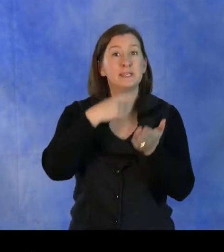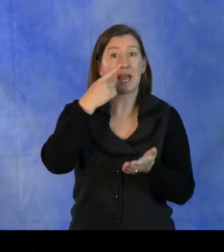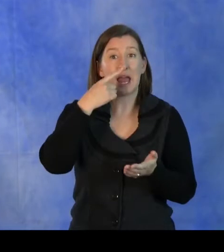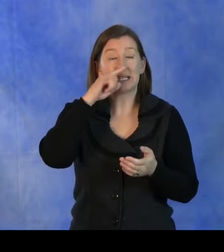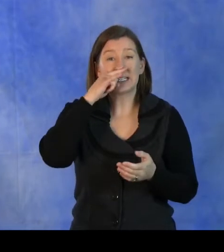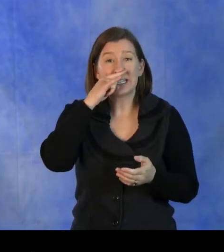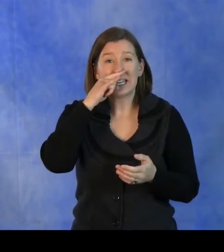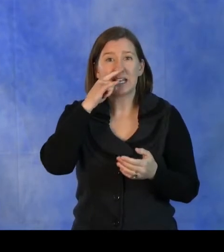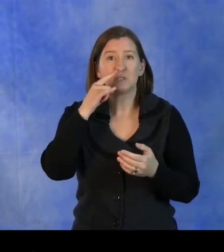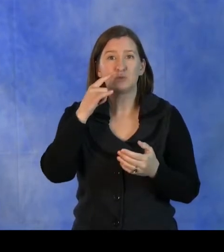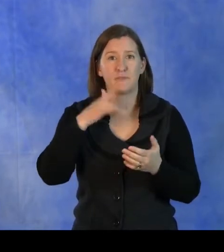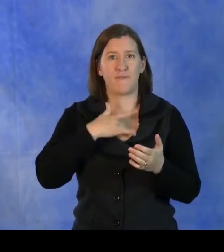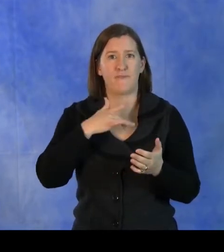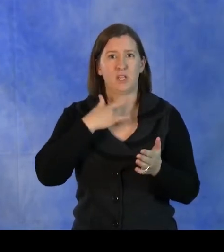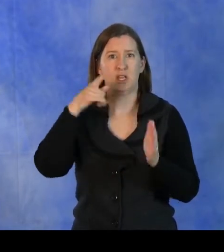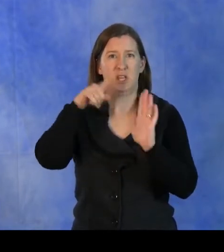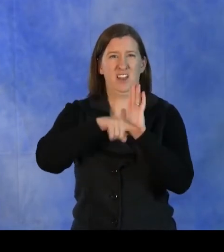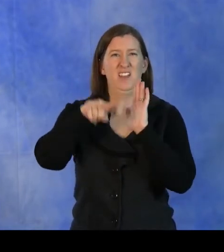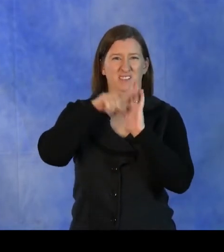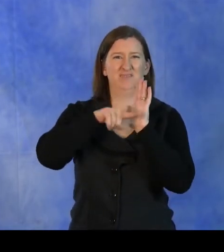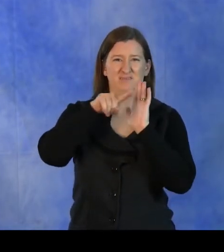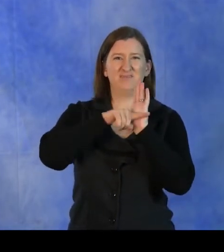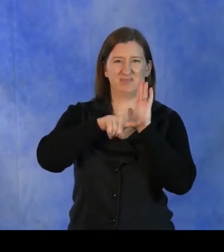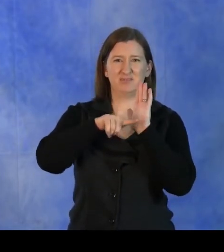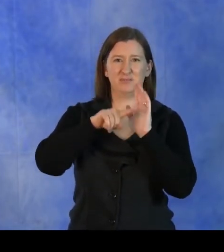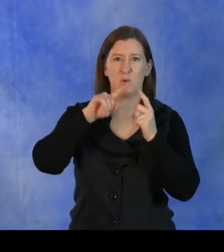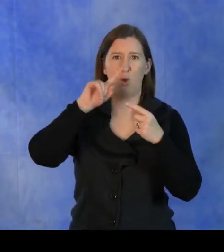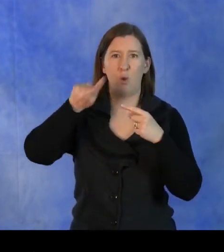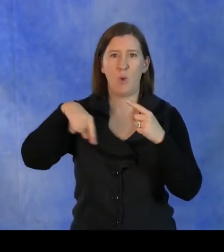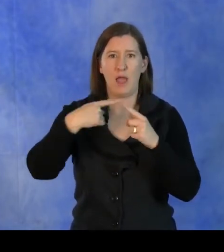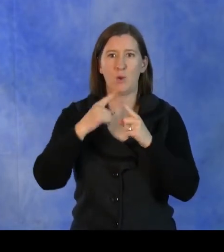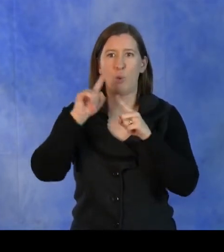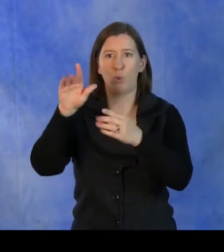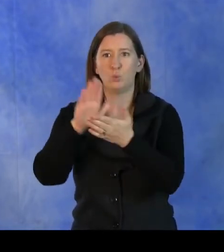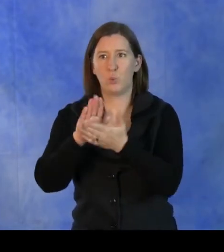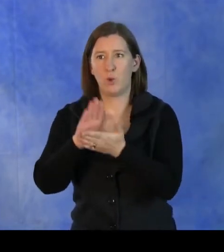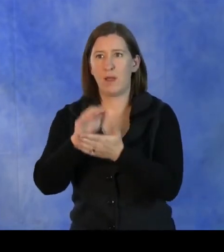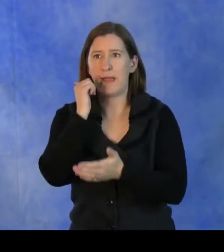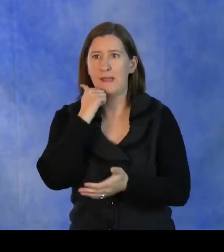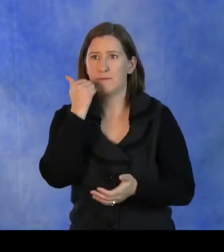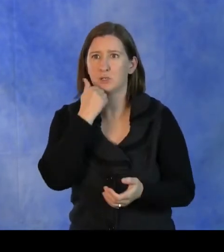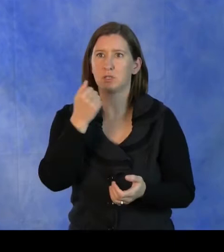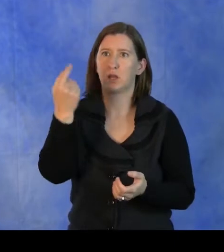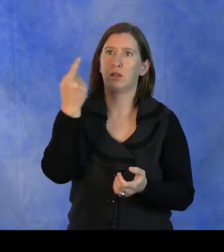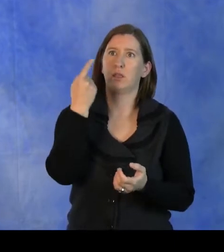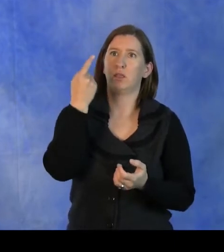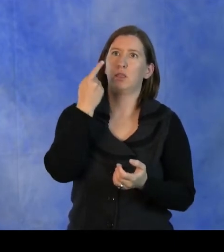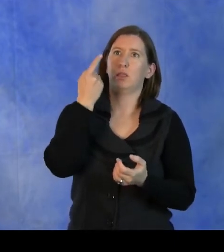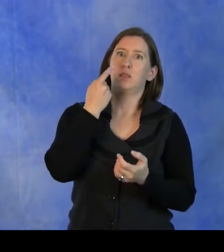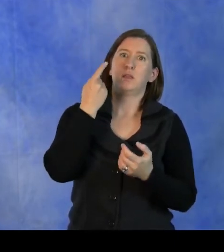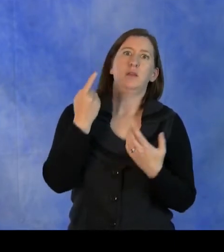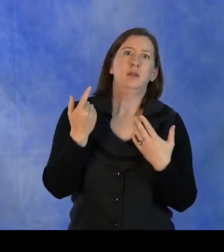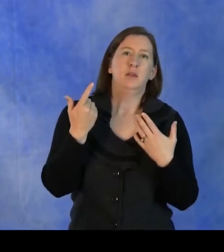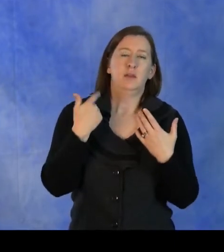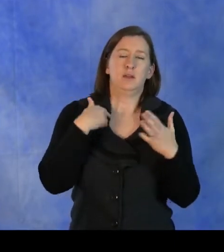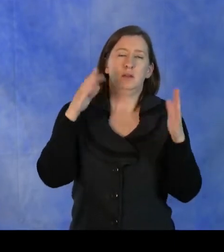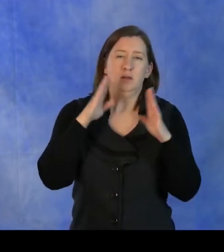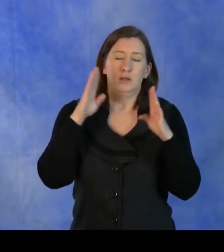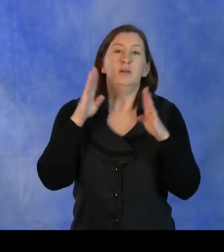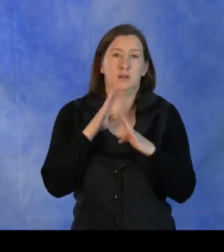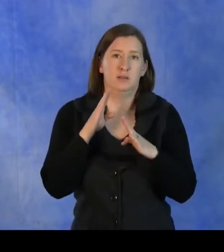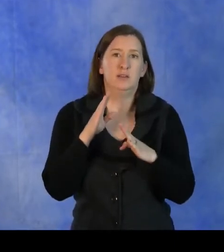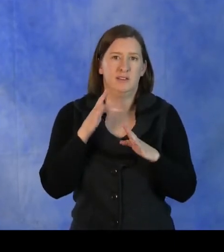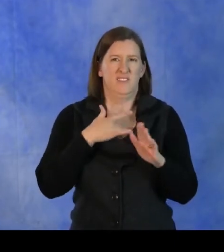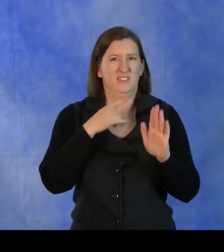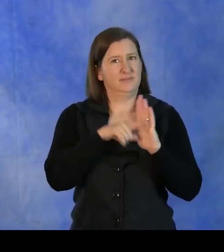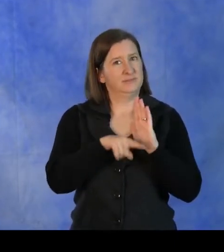remember that I said sometimes kids feel negative when they go to school. Every day they get in trouble and get